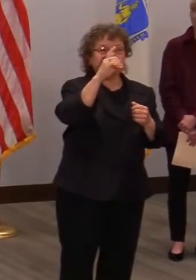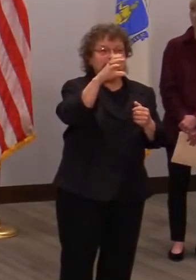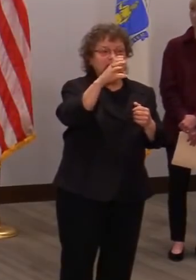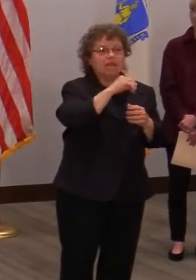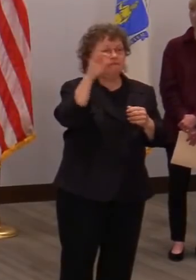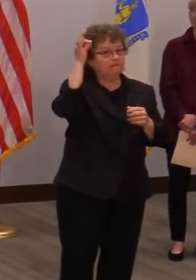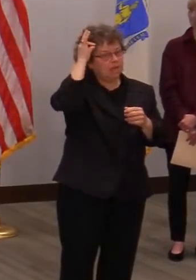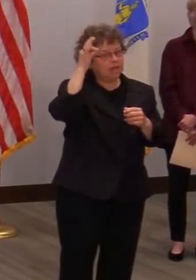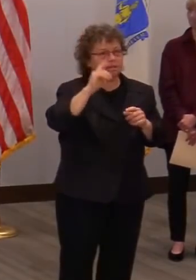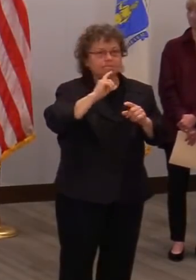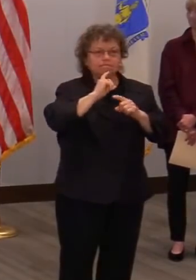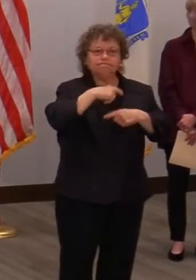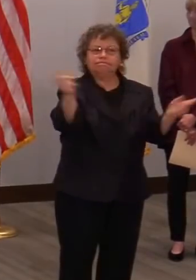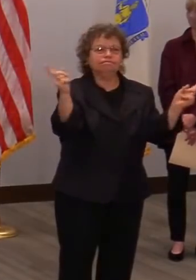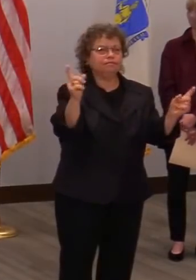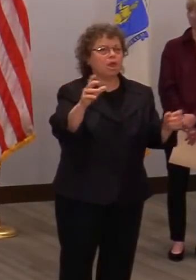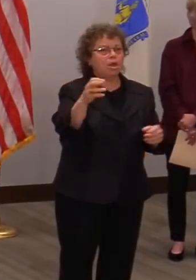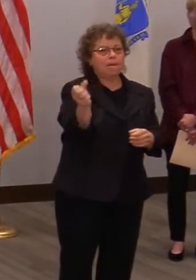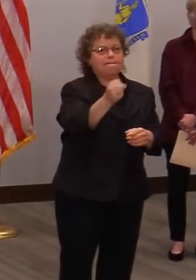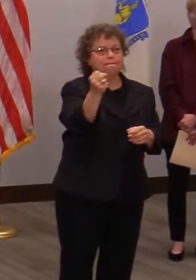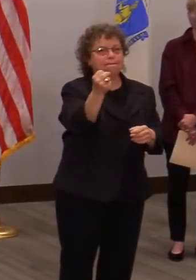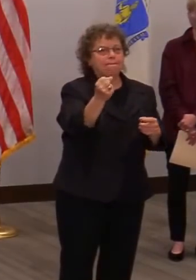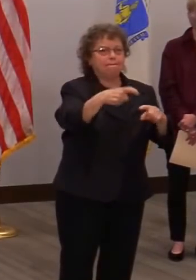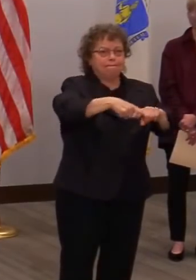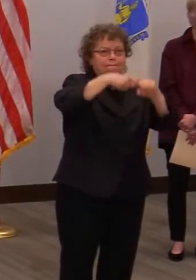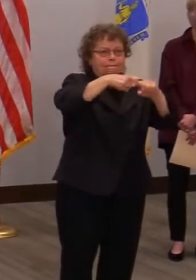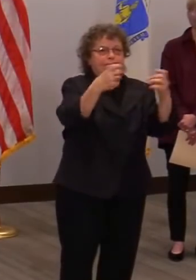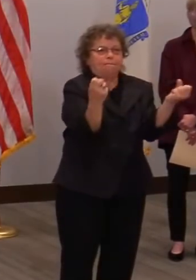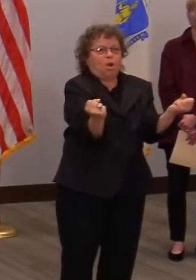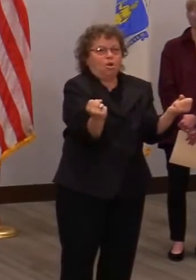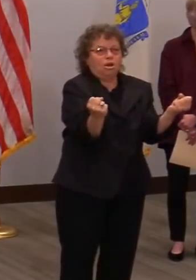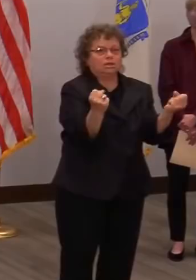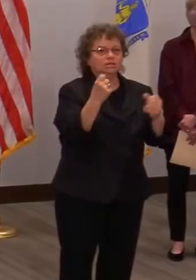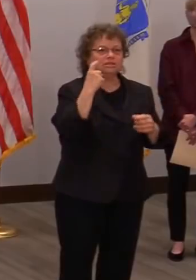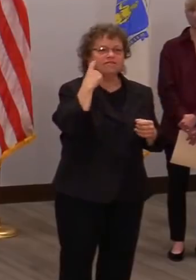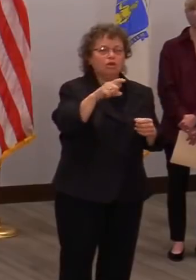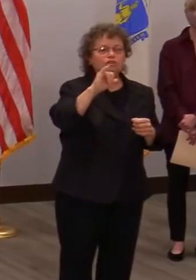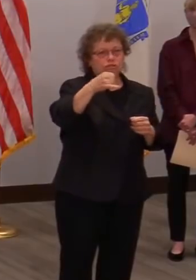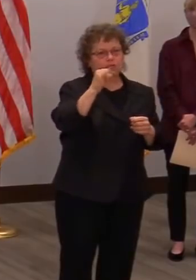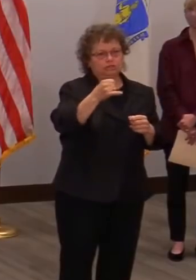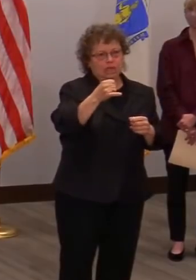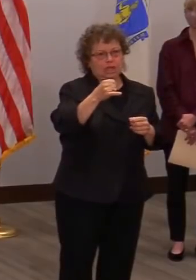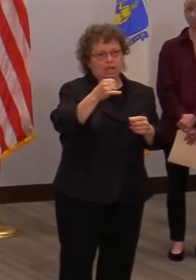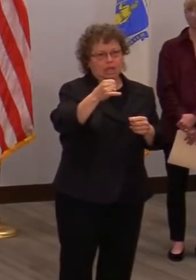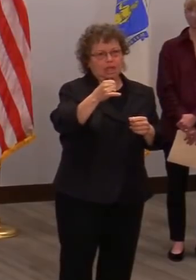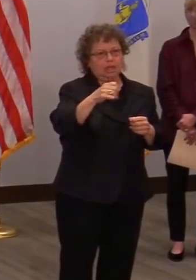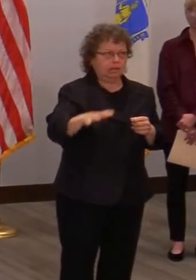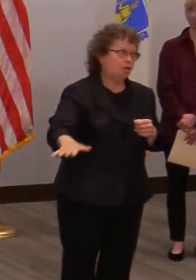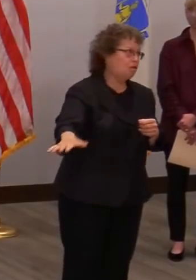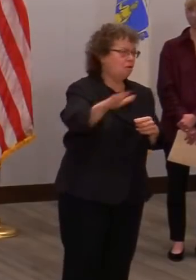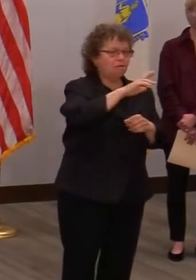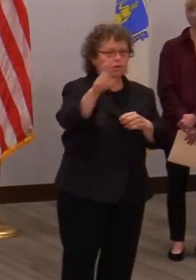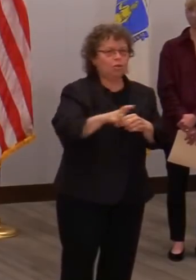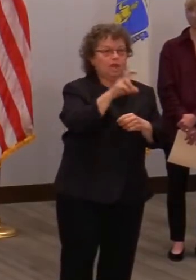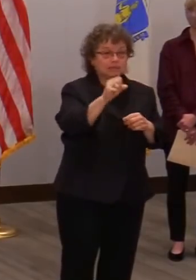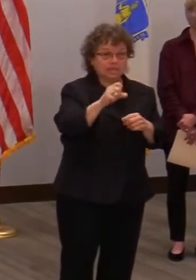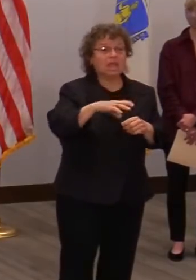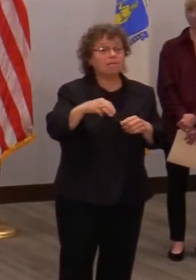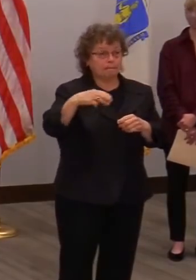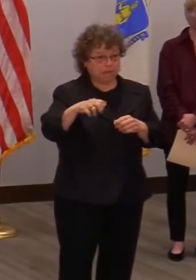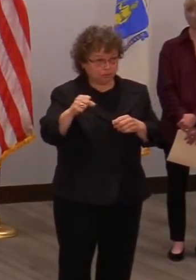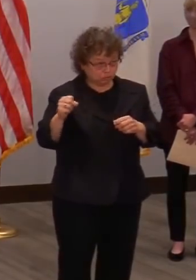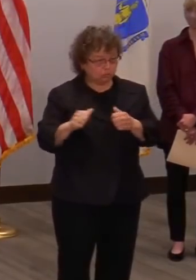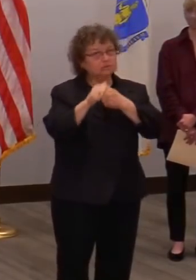immediate pause for the administration of J&J doses nationwide, and Massachusetts, like other states, complied with this